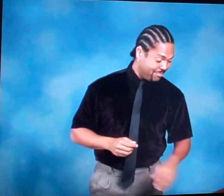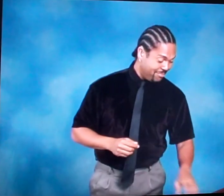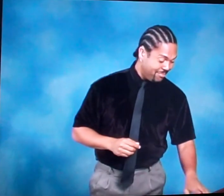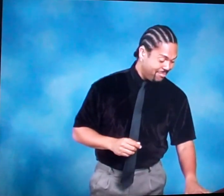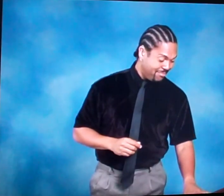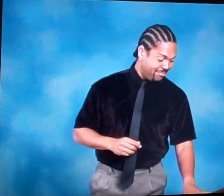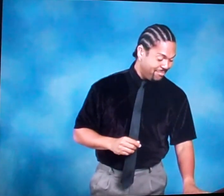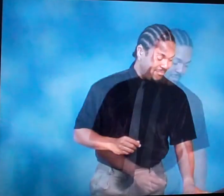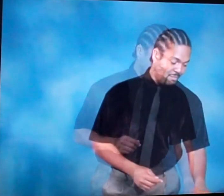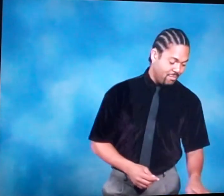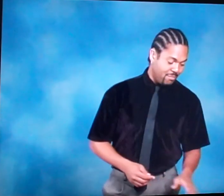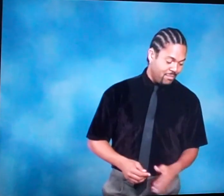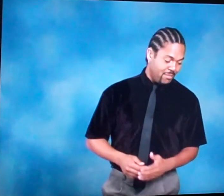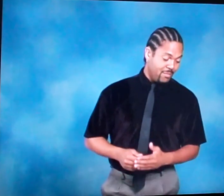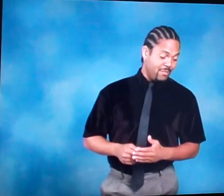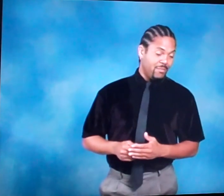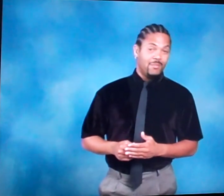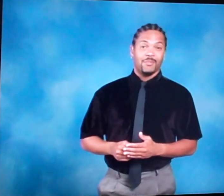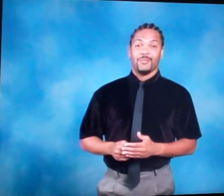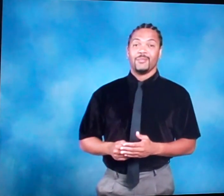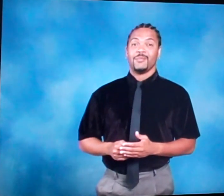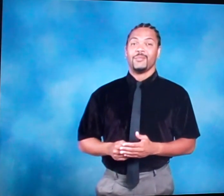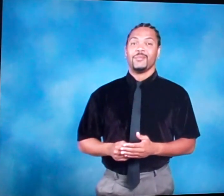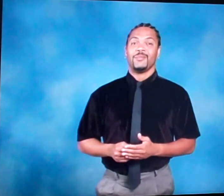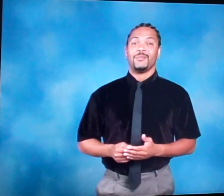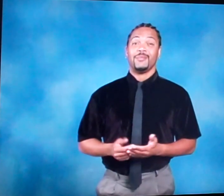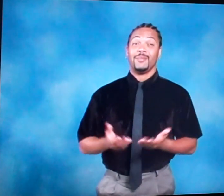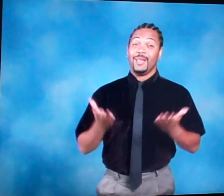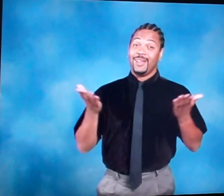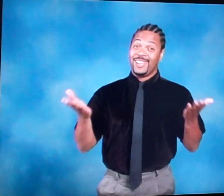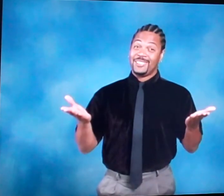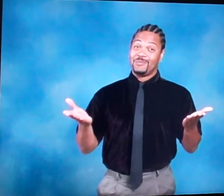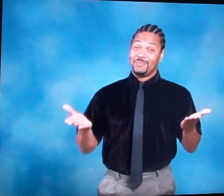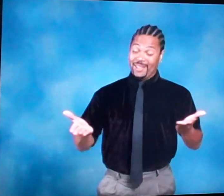It's like a whole new world, or a whole different world on campus.